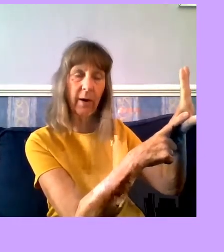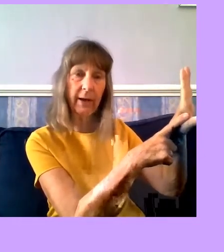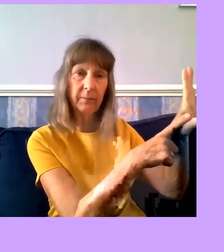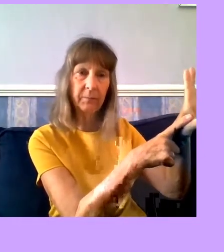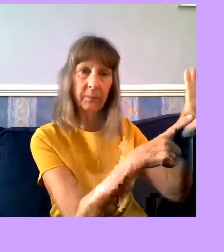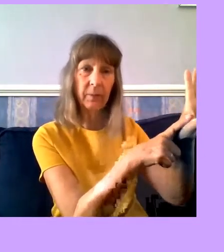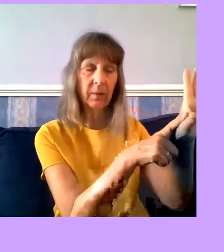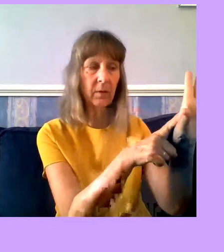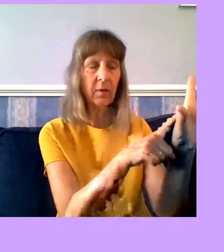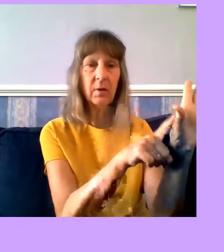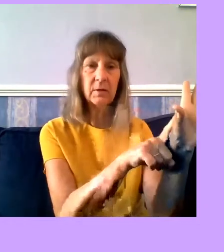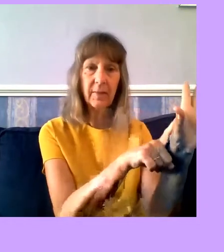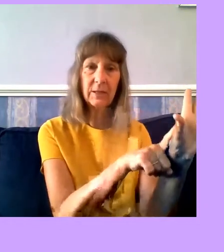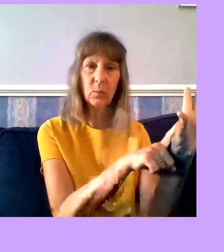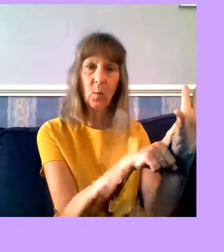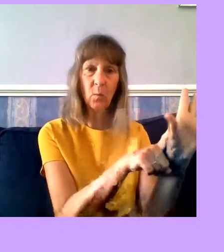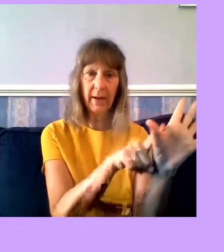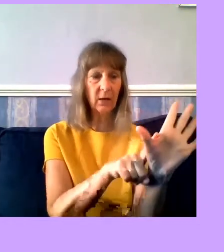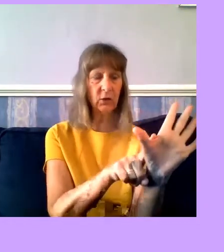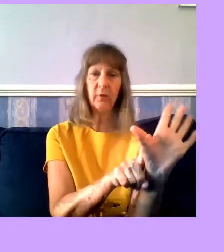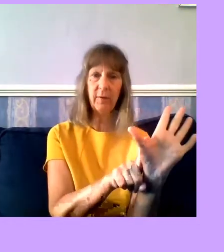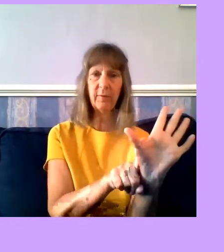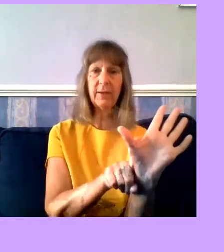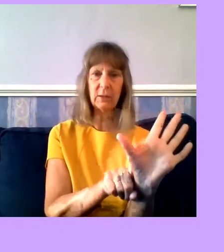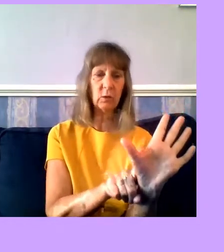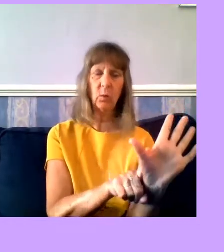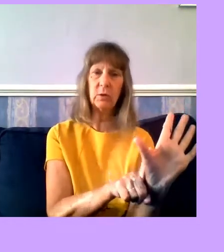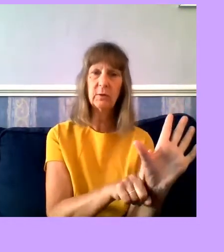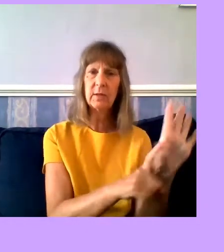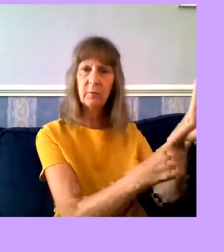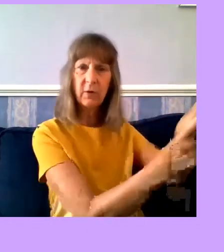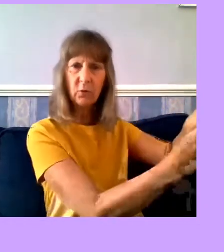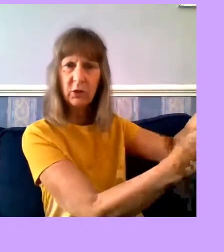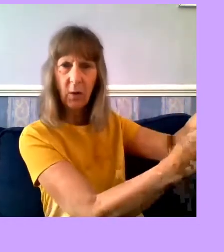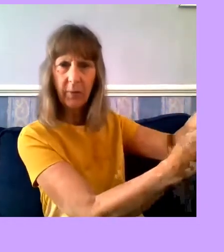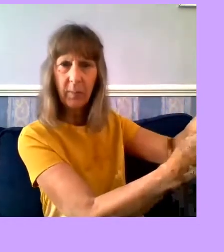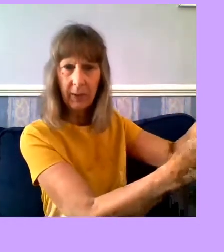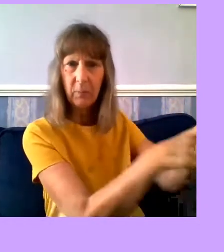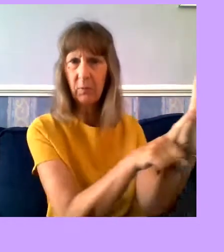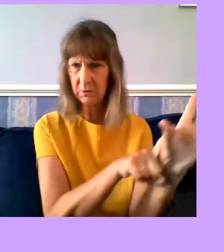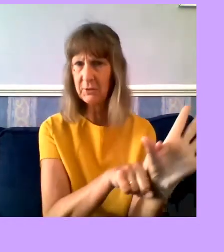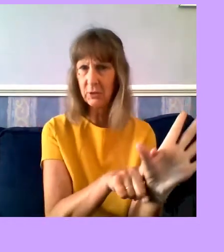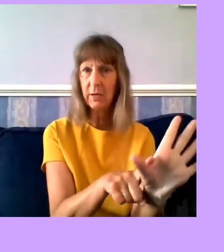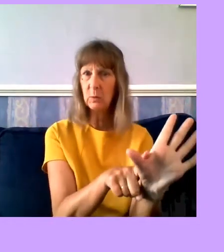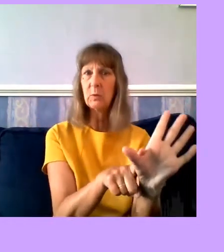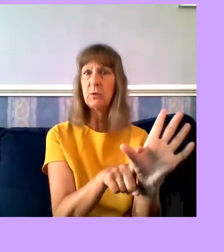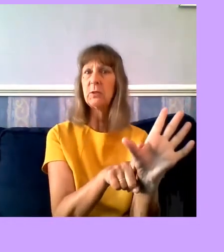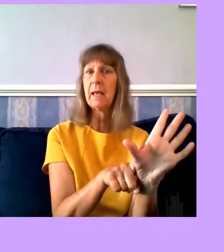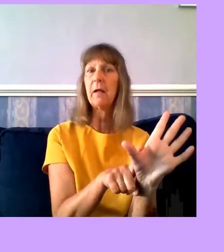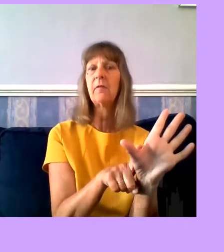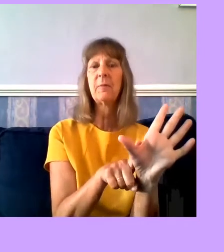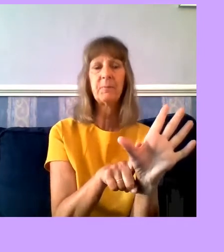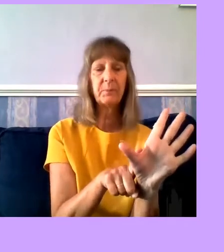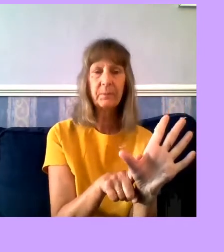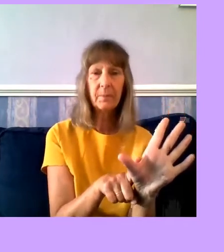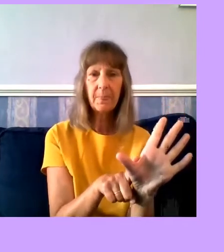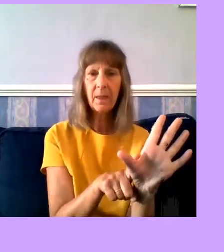letter Y. So that's one way, and you face it towards yourself. Don't show other people, just do it towards